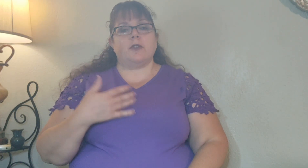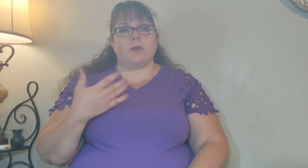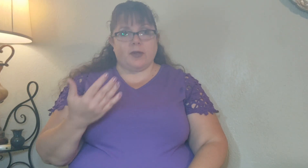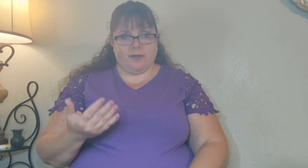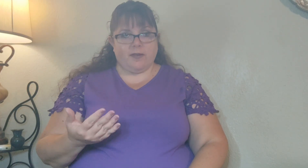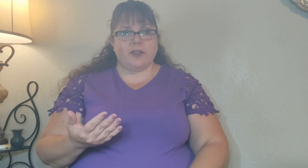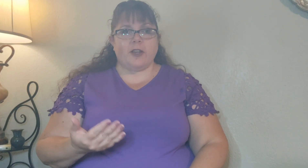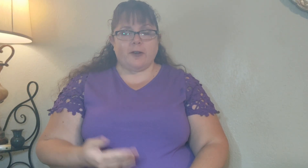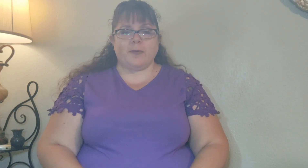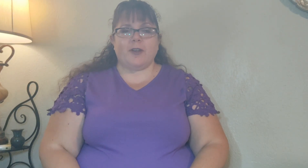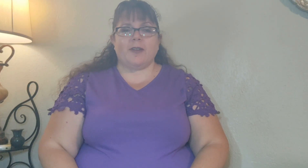someone,